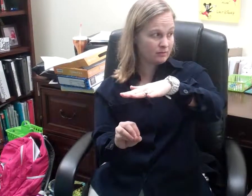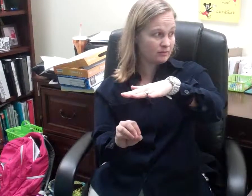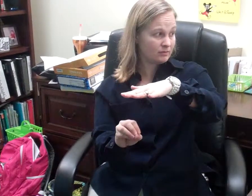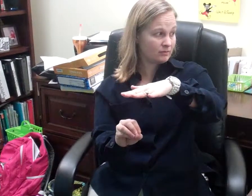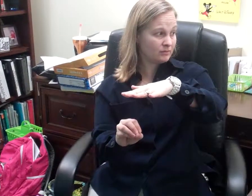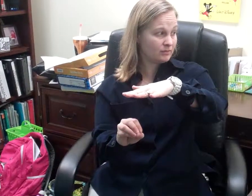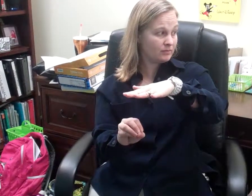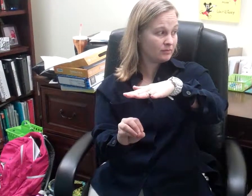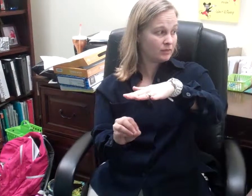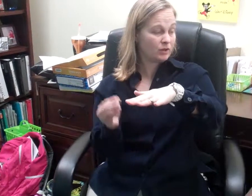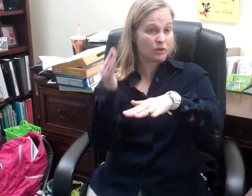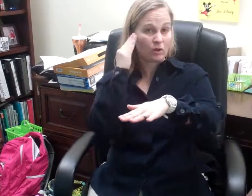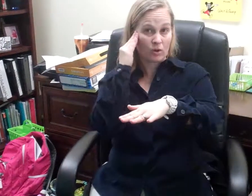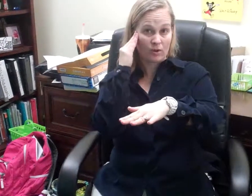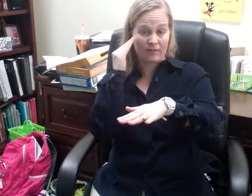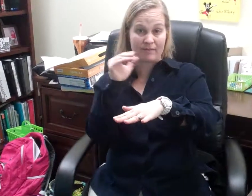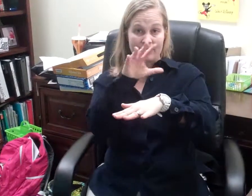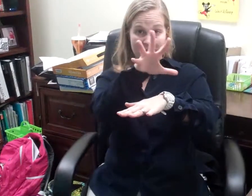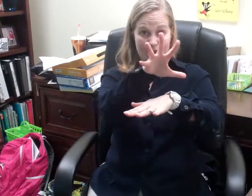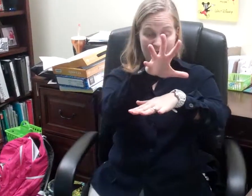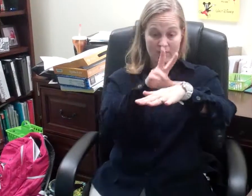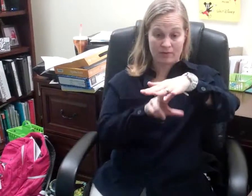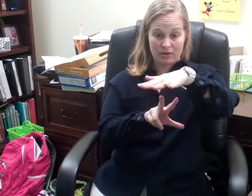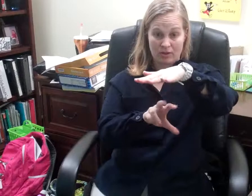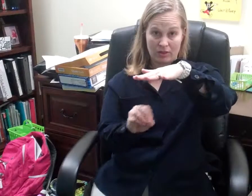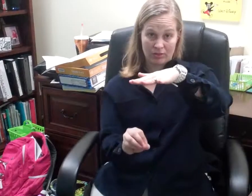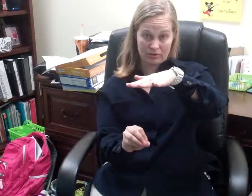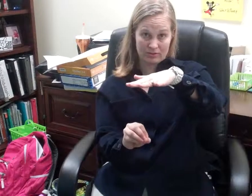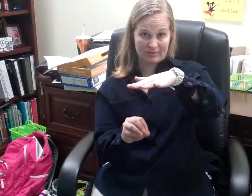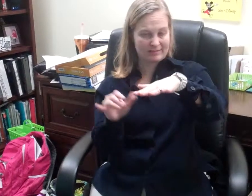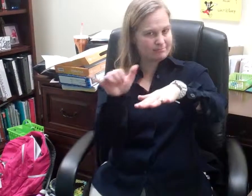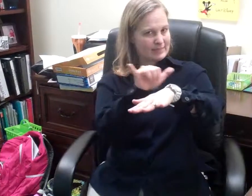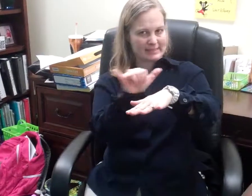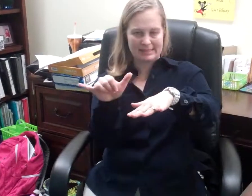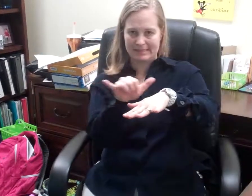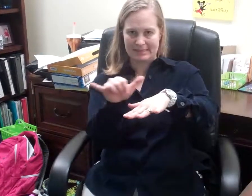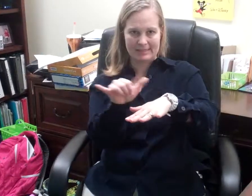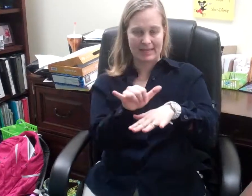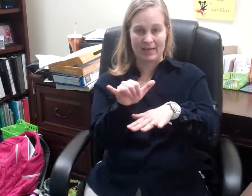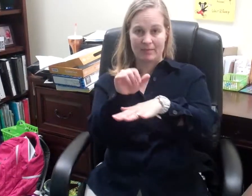Notice that 5 over 30 has the same value as 1 over 6.